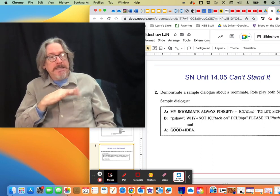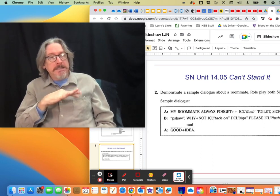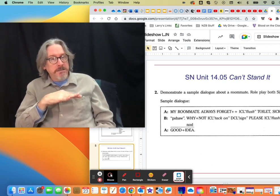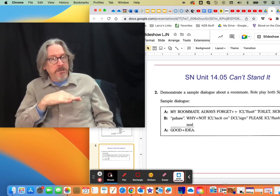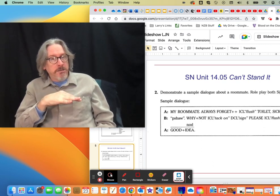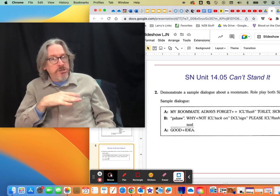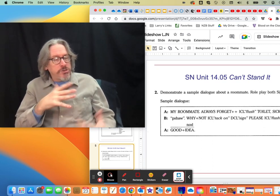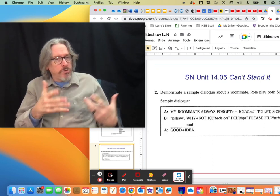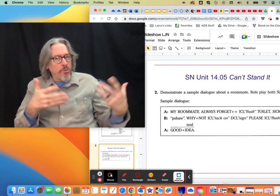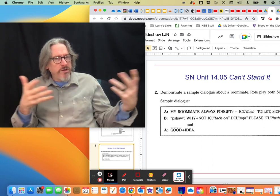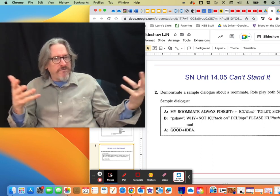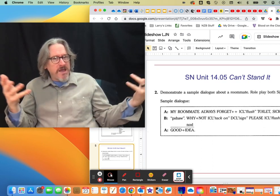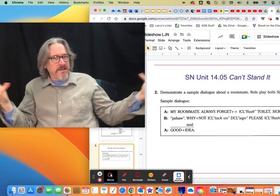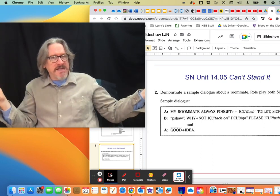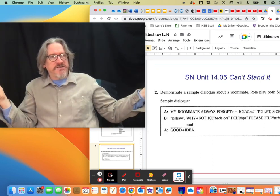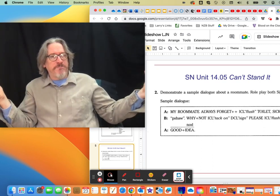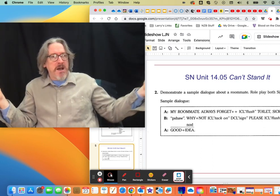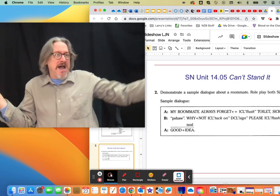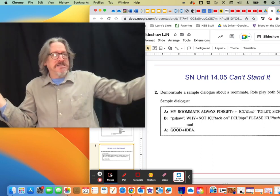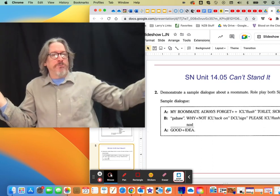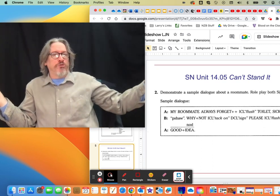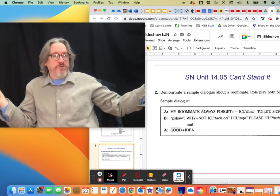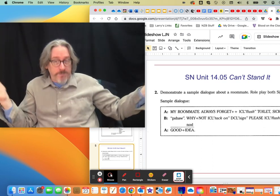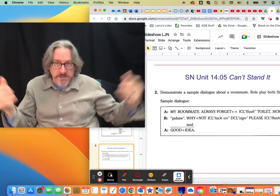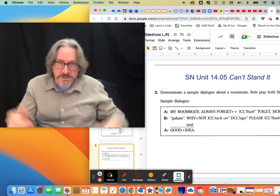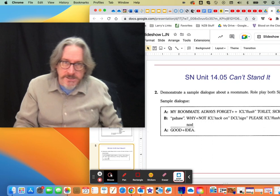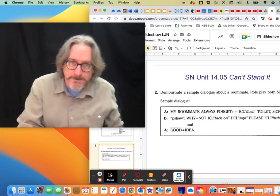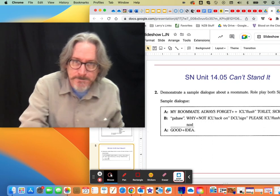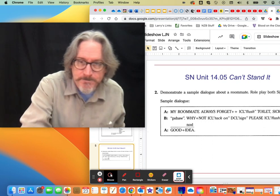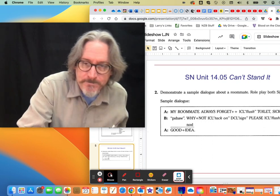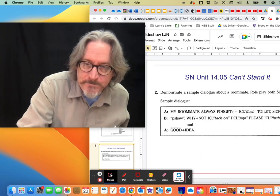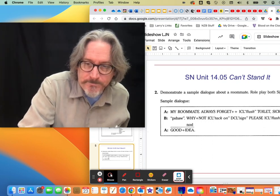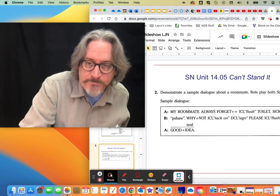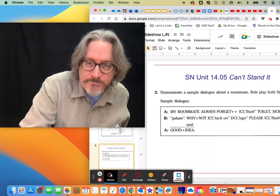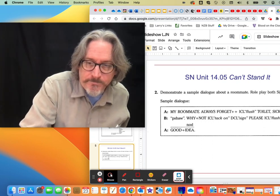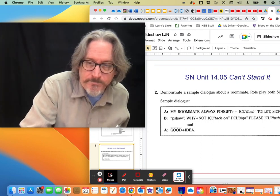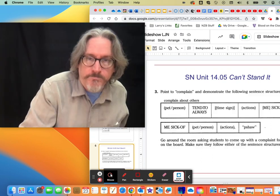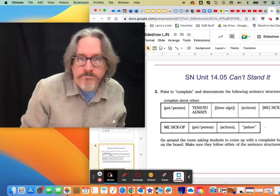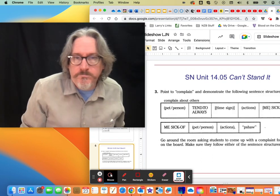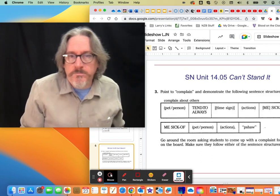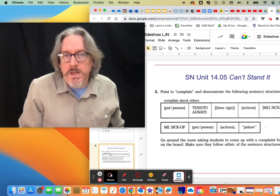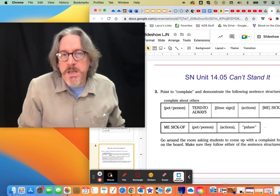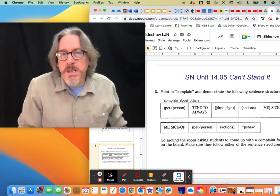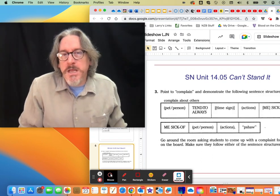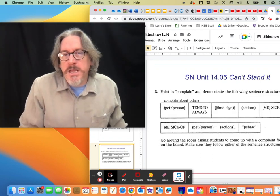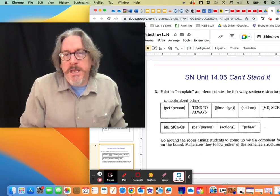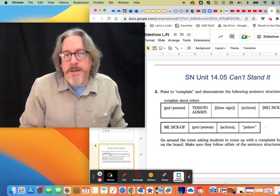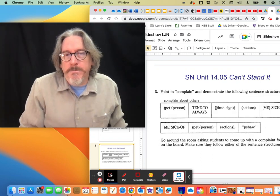Fancy. So we've got lots of possible responses.